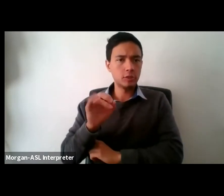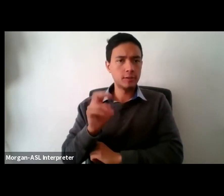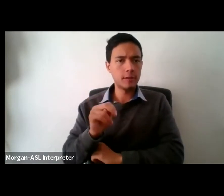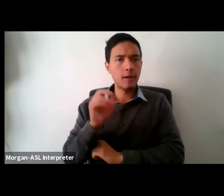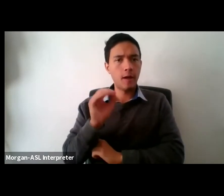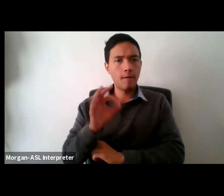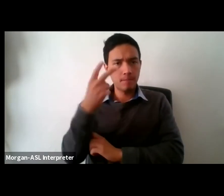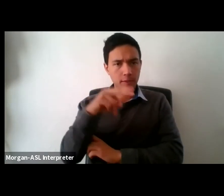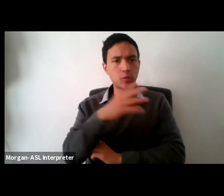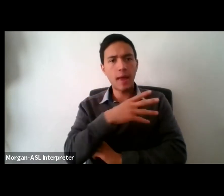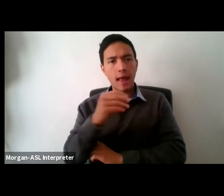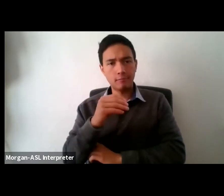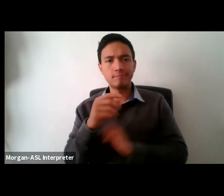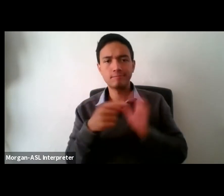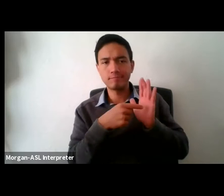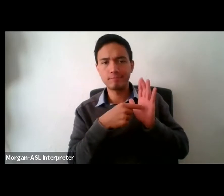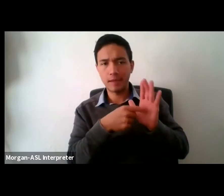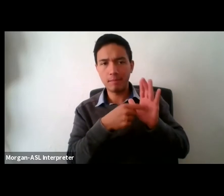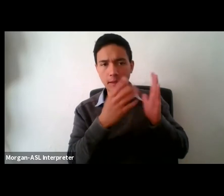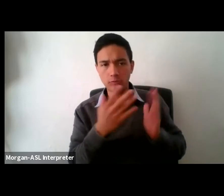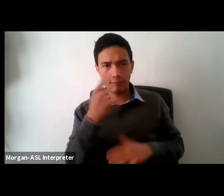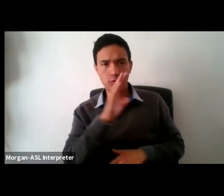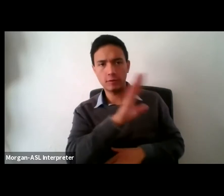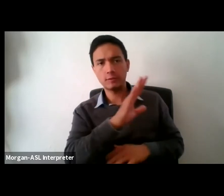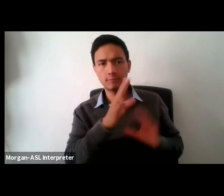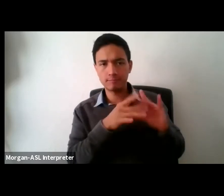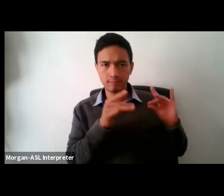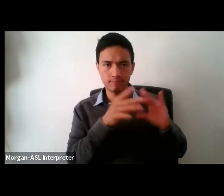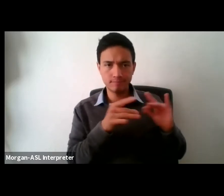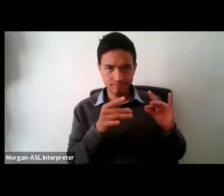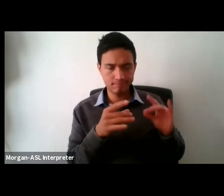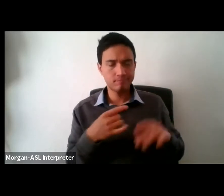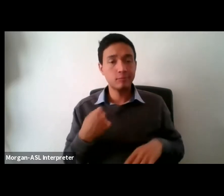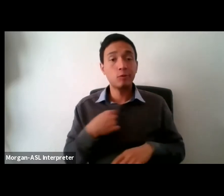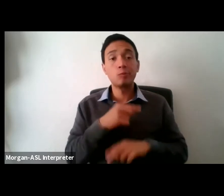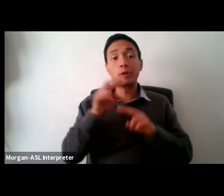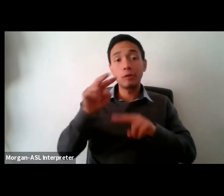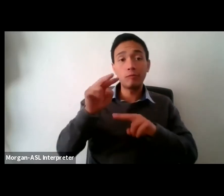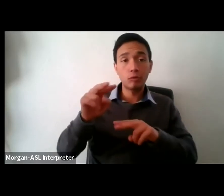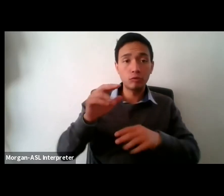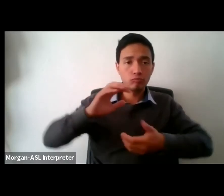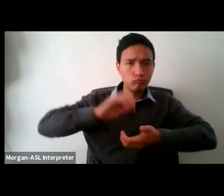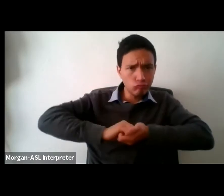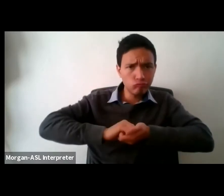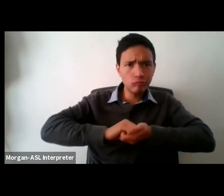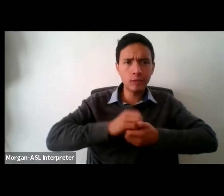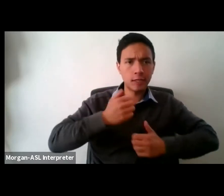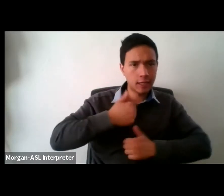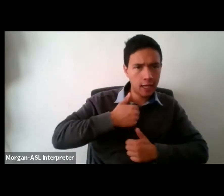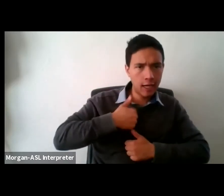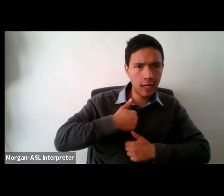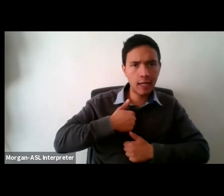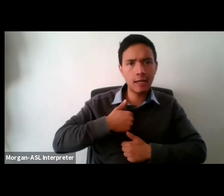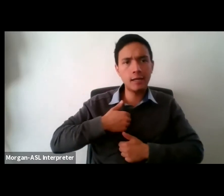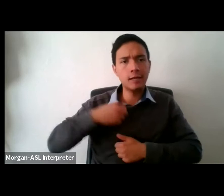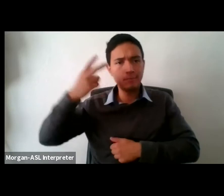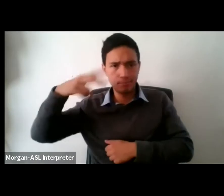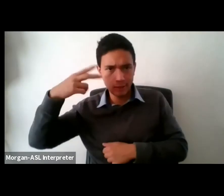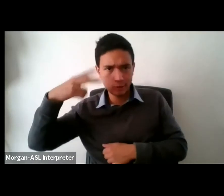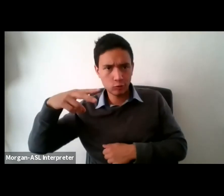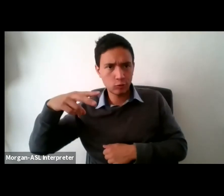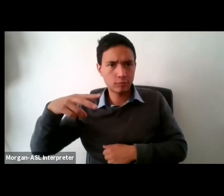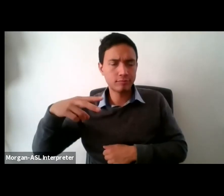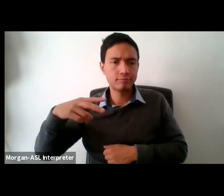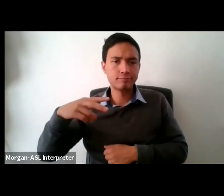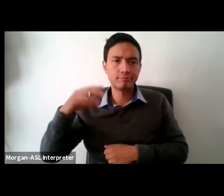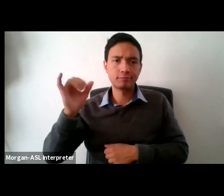statement. And we look forward to working with Canada and with Mexico on this very